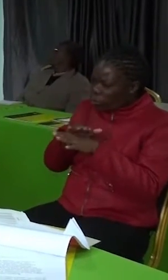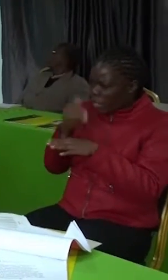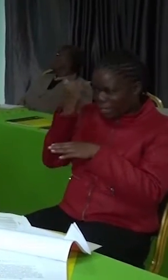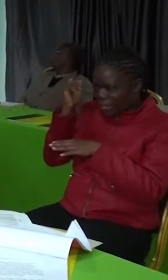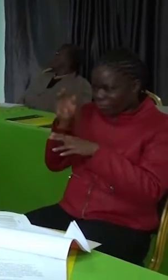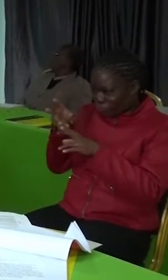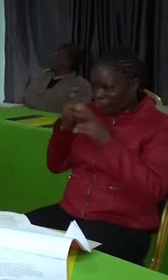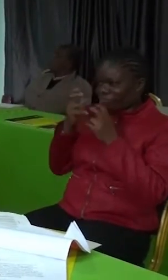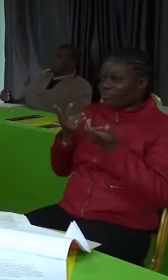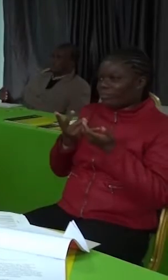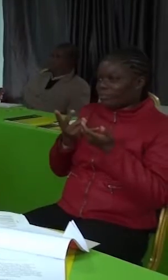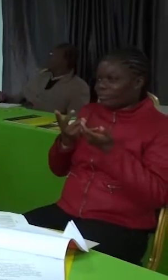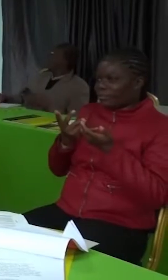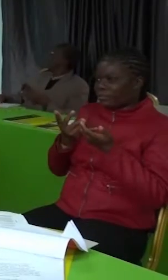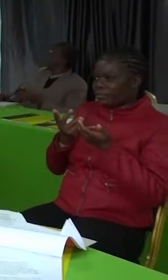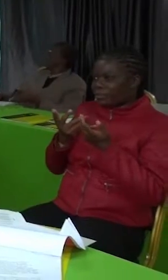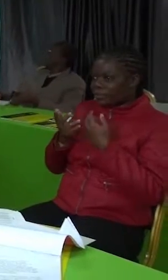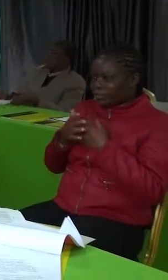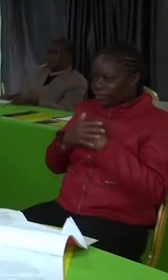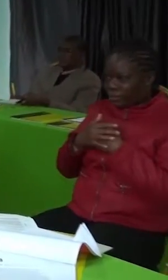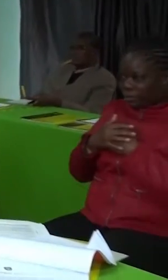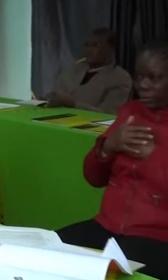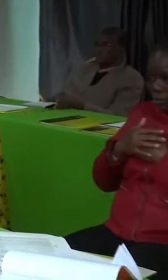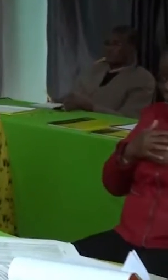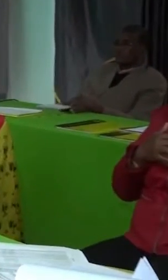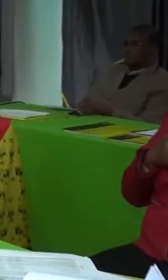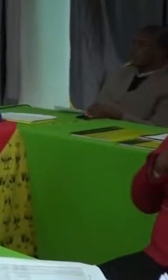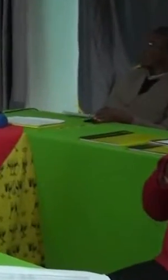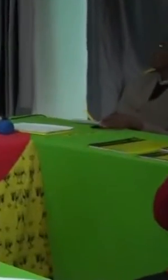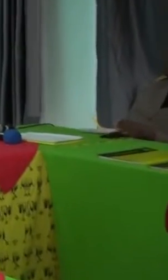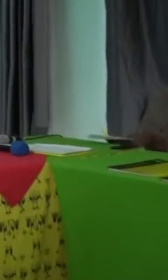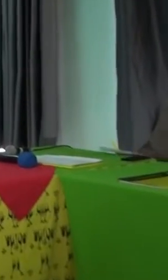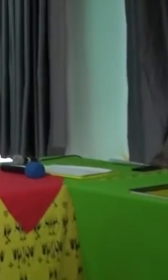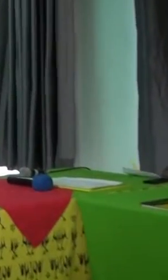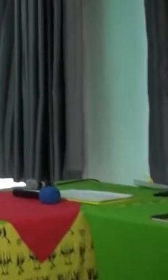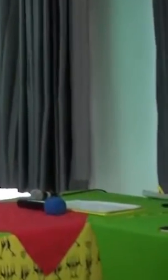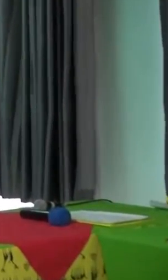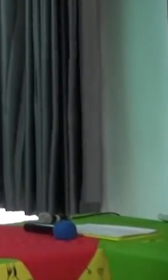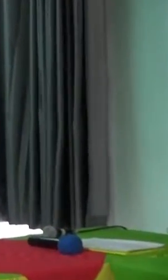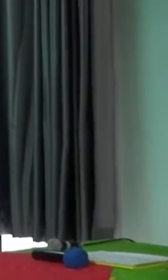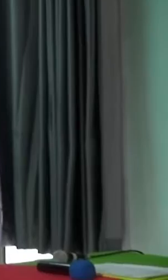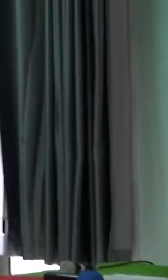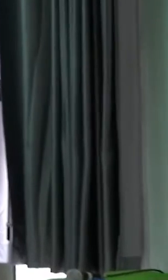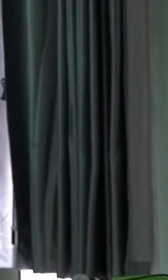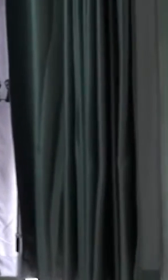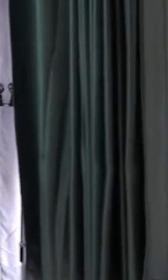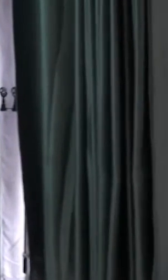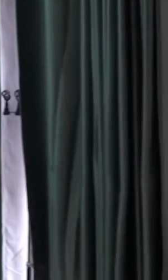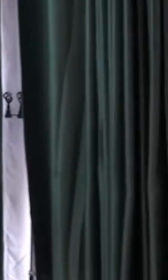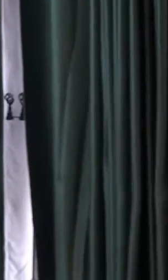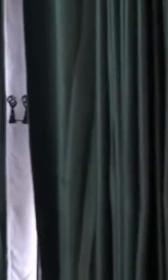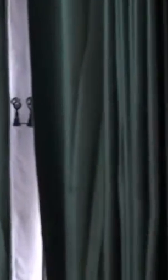a reflection, you can consolidate all the reflections across the subjects in the